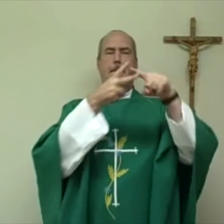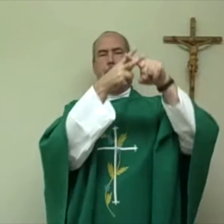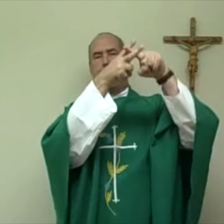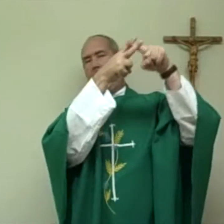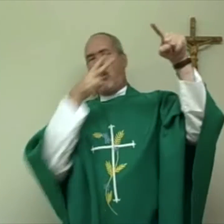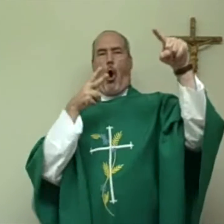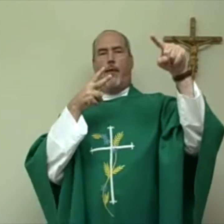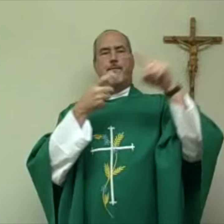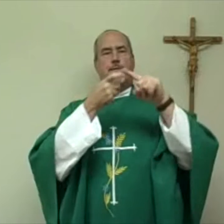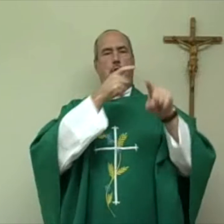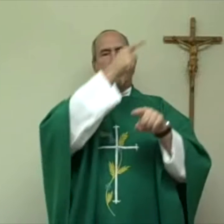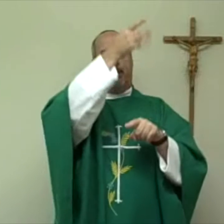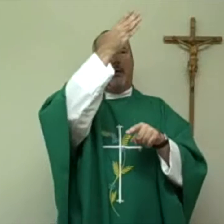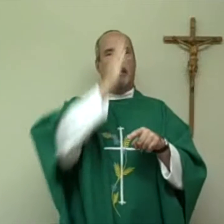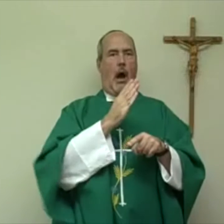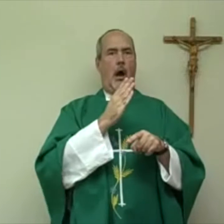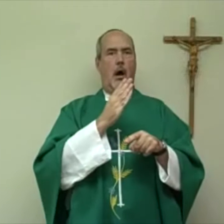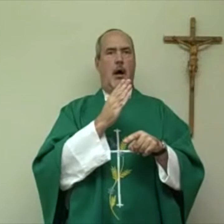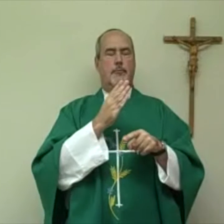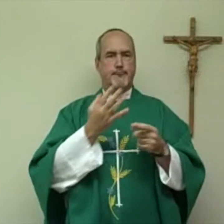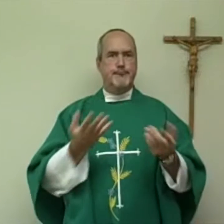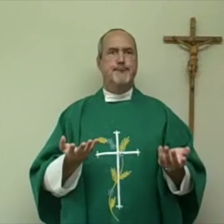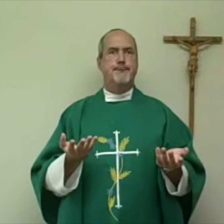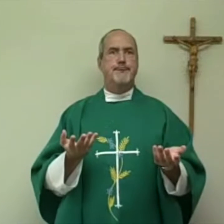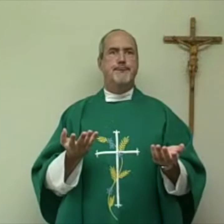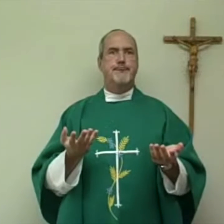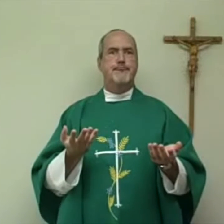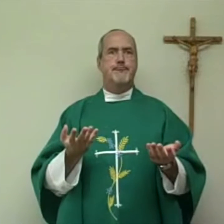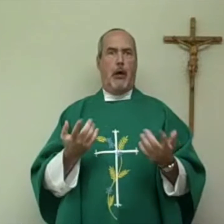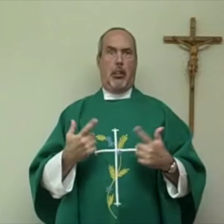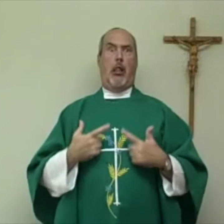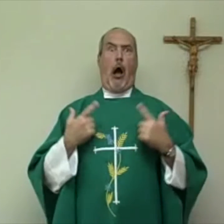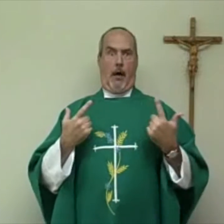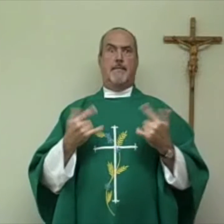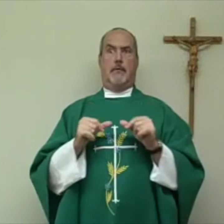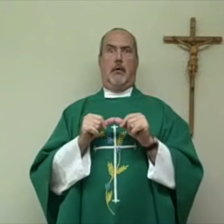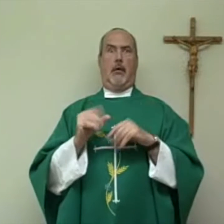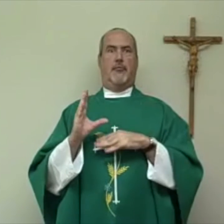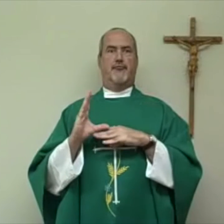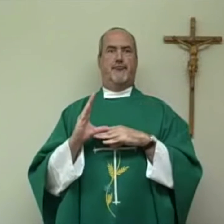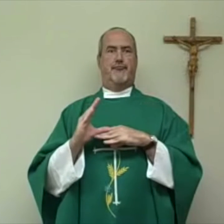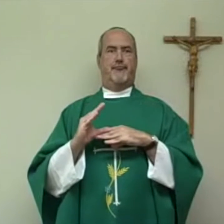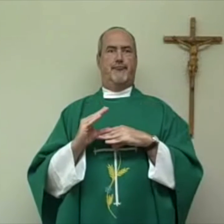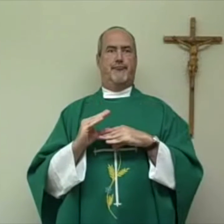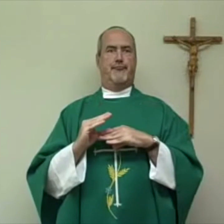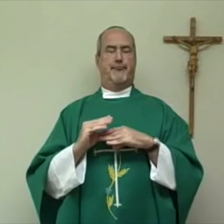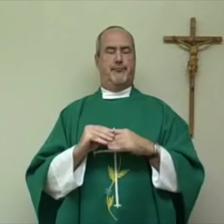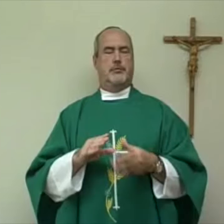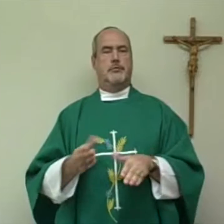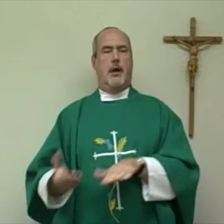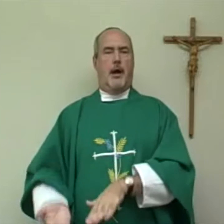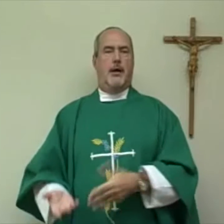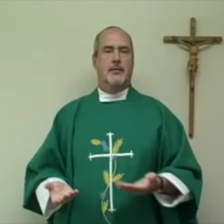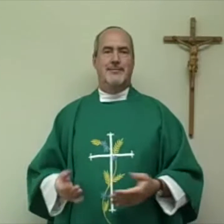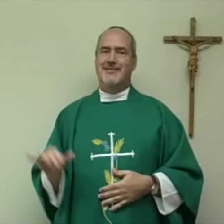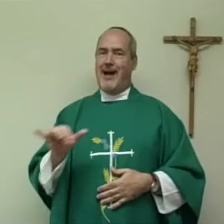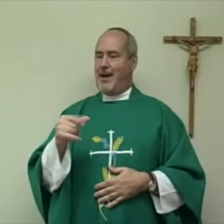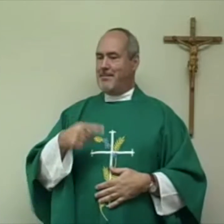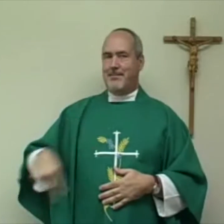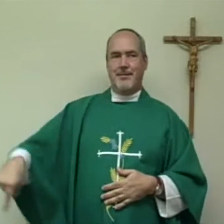can look at Adam and Eve in the same way. They unplugged from God. So they lived for a while until their